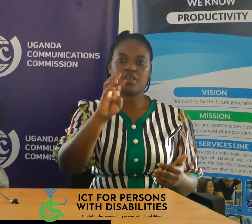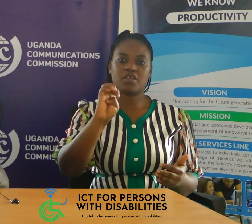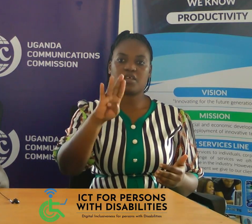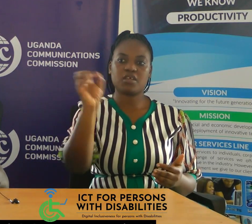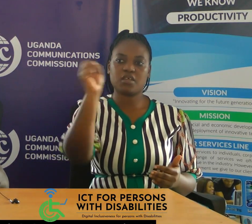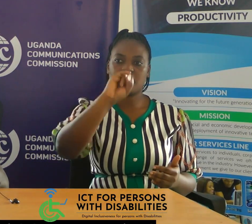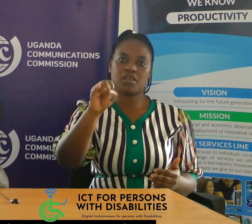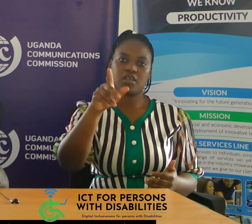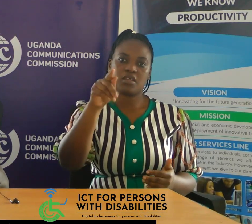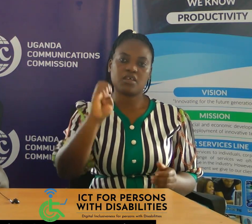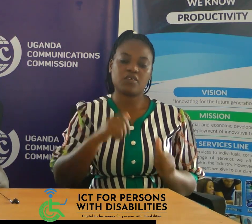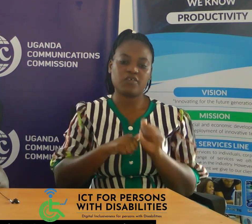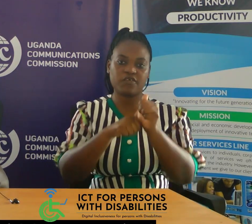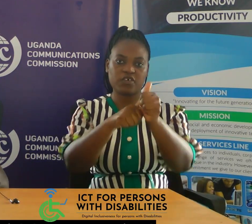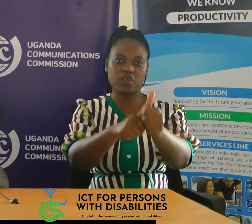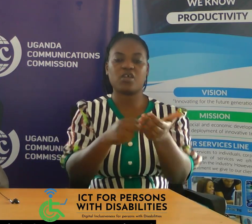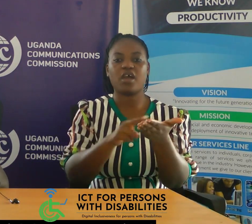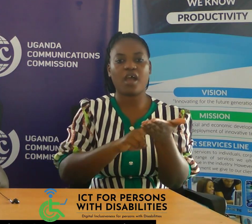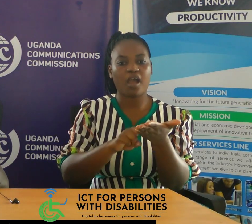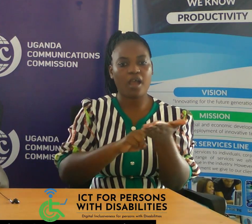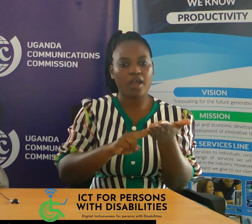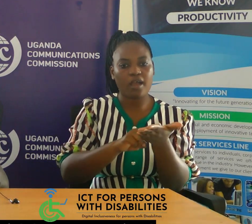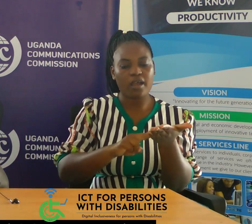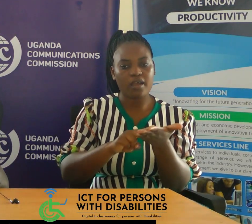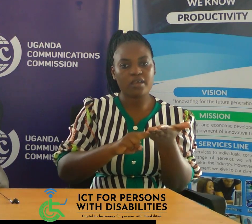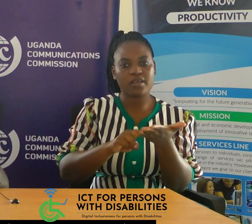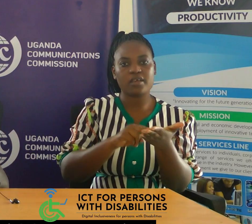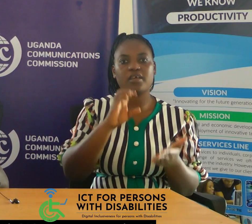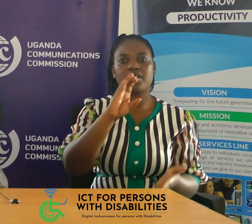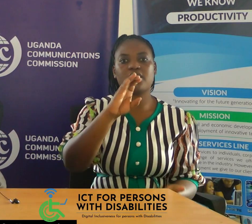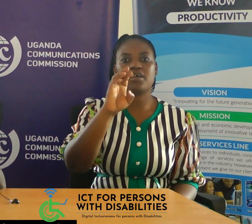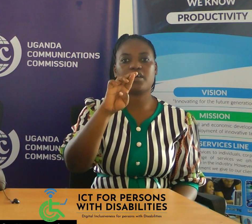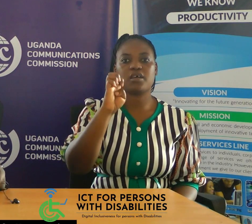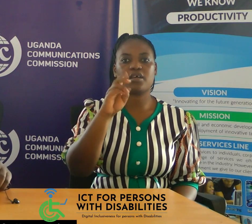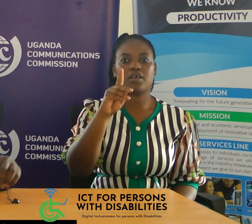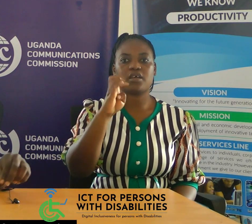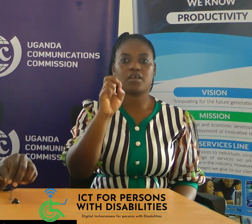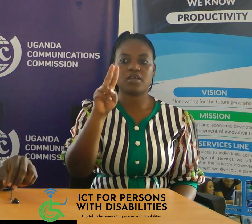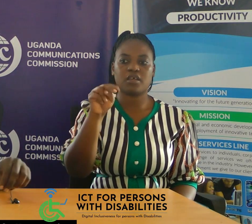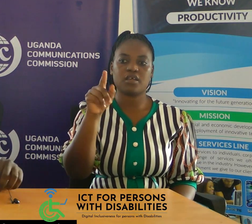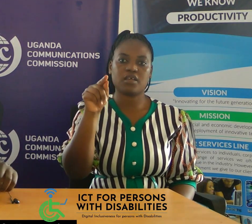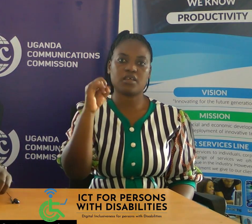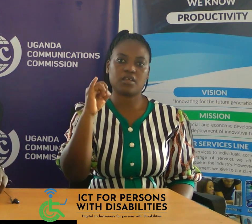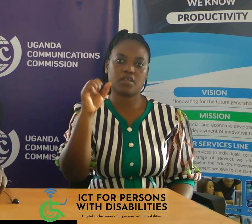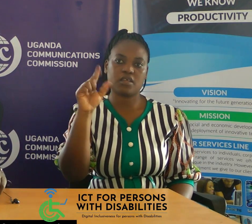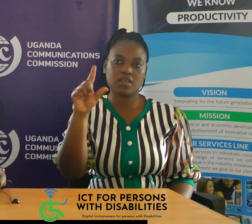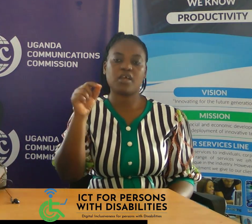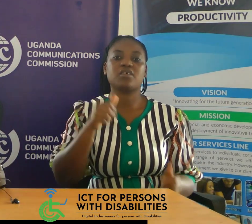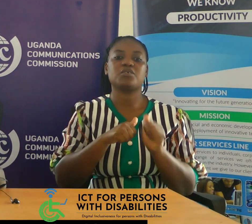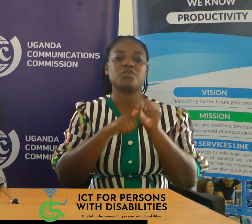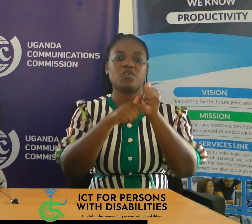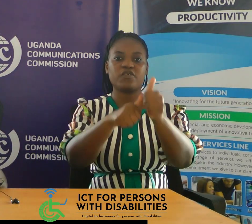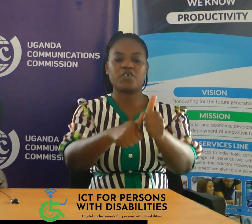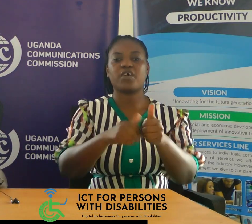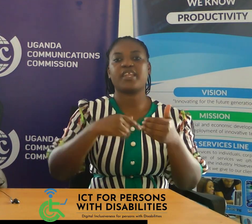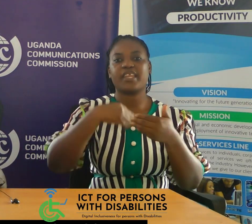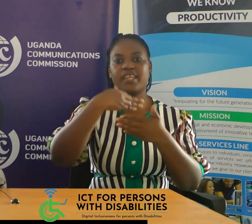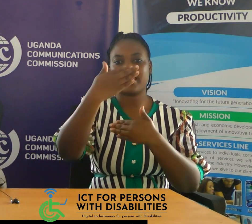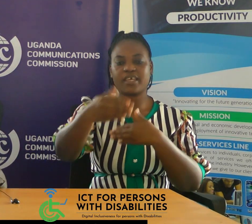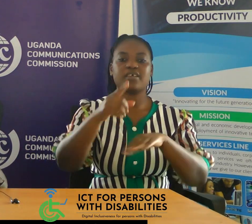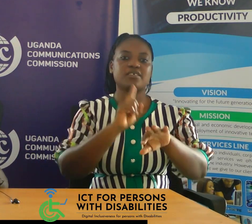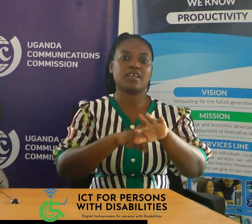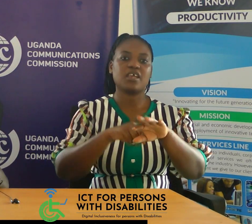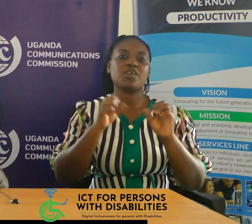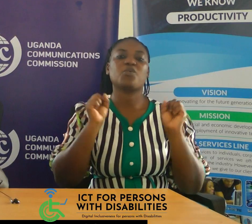follow. You use that credential that you received, and you follow him, so that next time